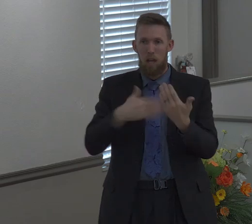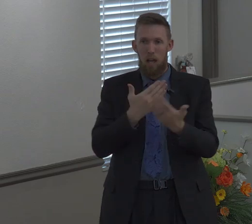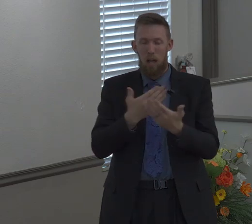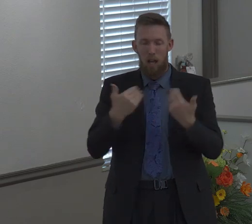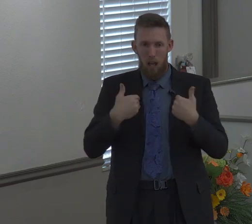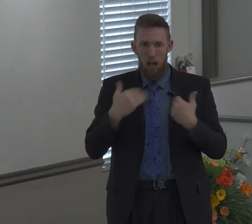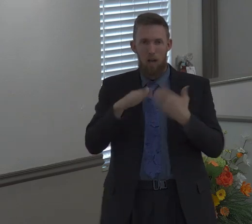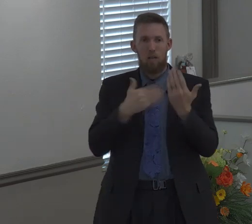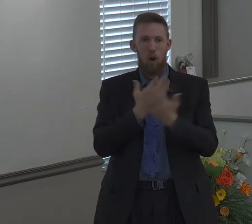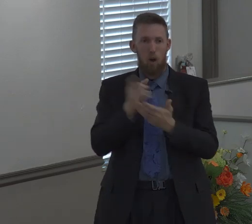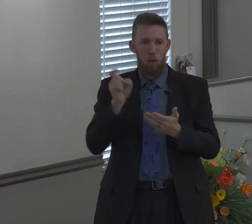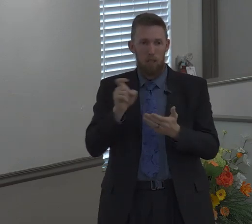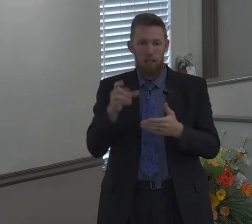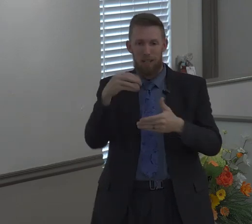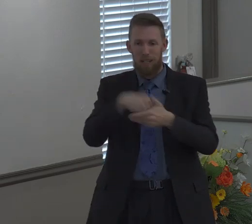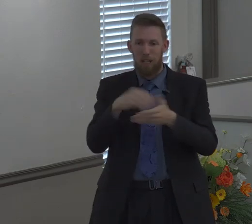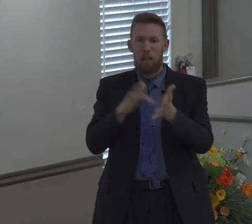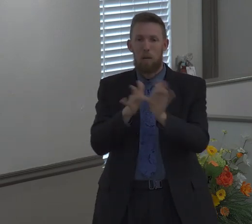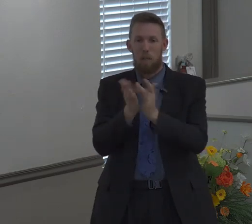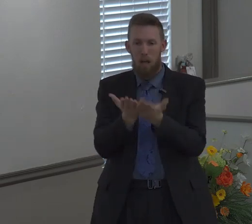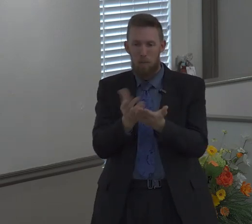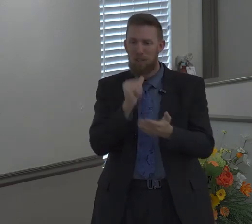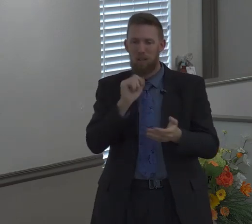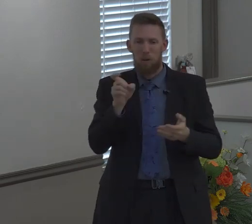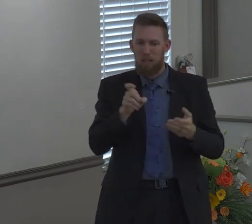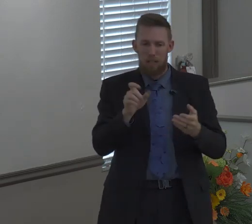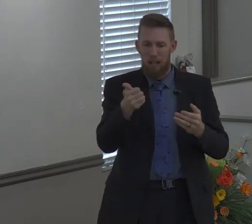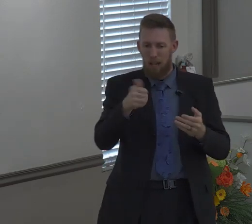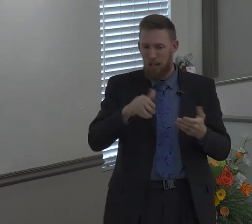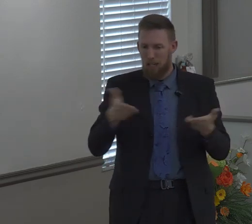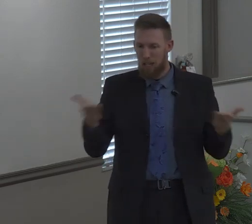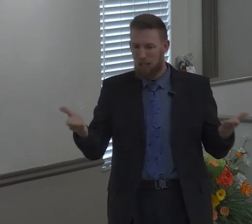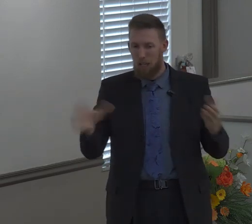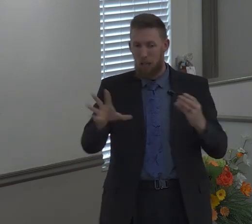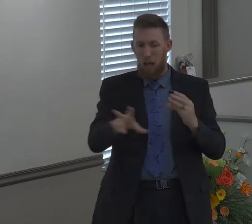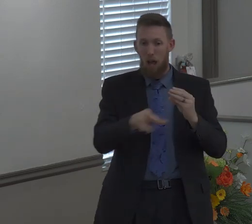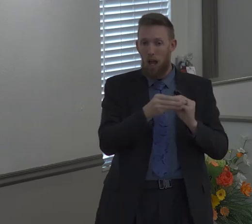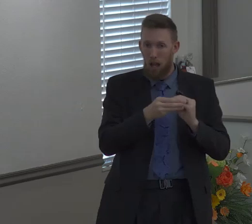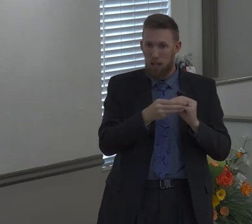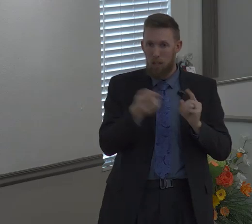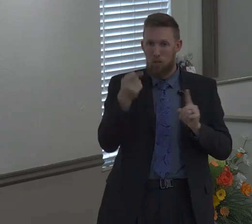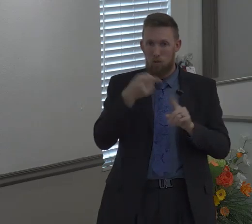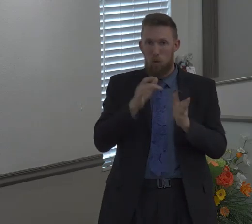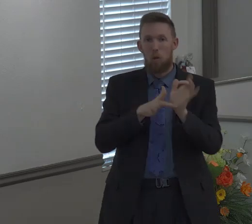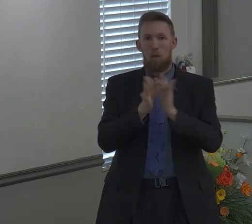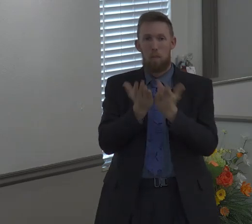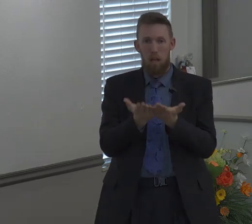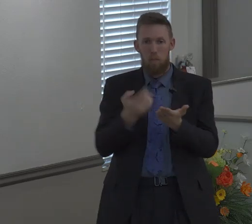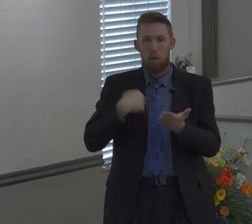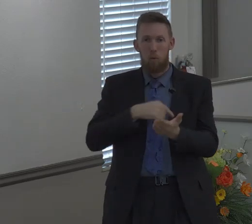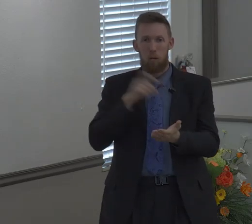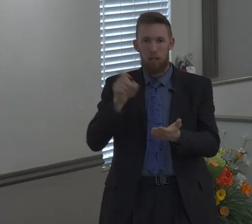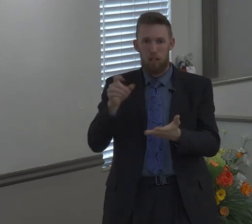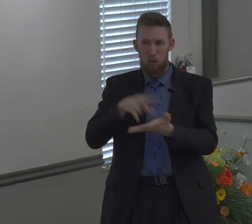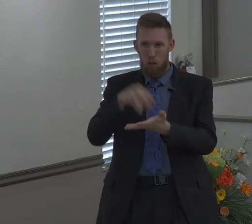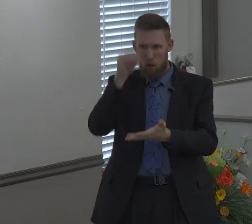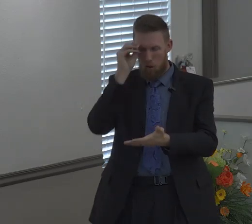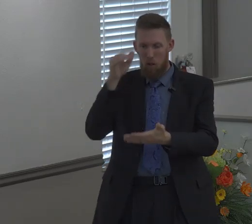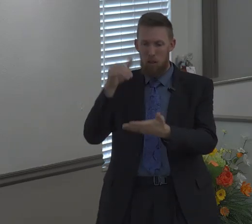here. We don't need to have an addendum to the Bible. We need to learn the Bible.